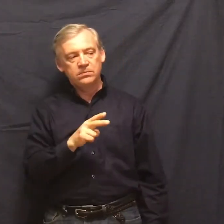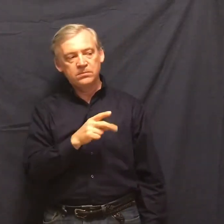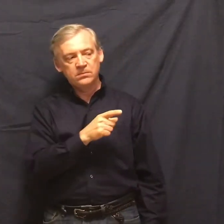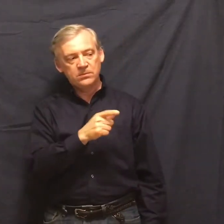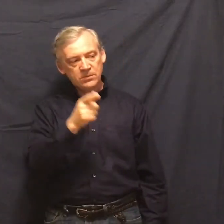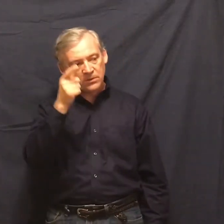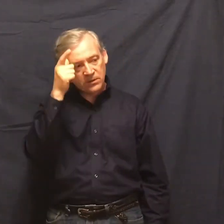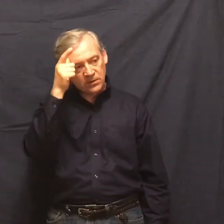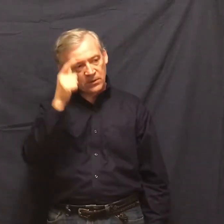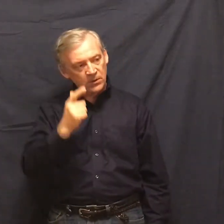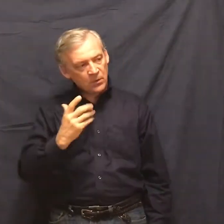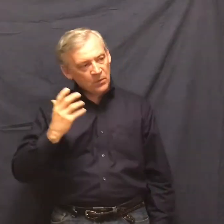"Goodness, what a tramp," he said.